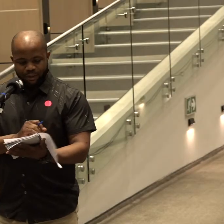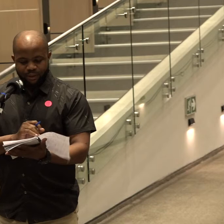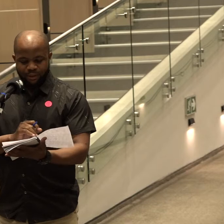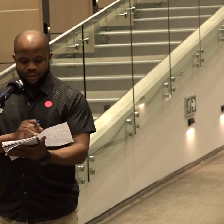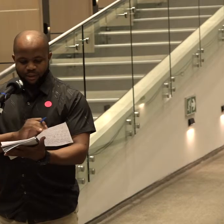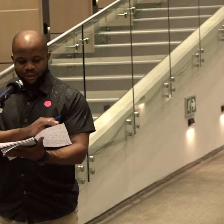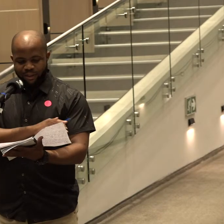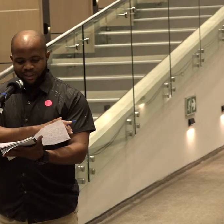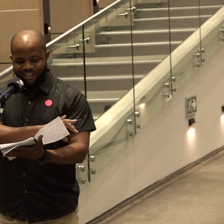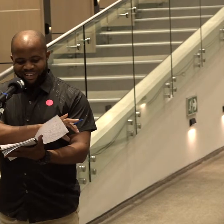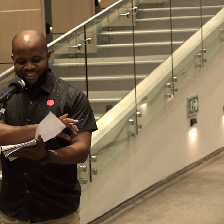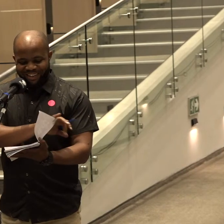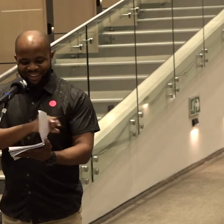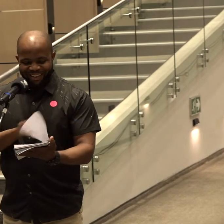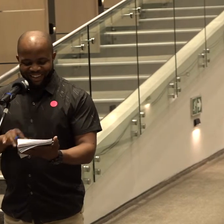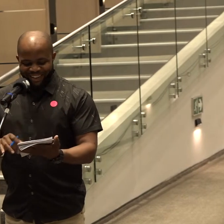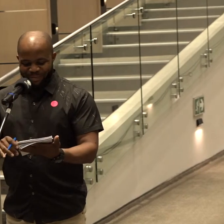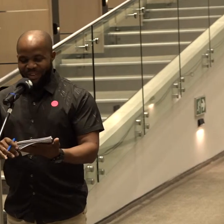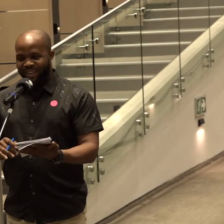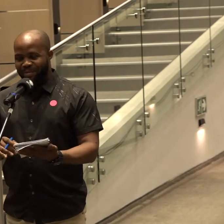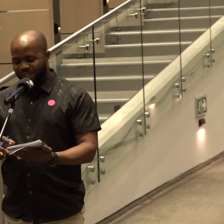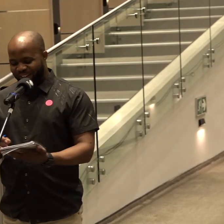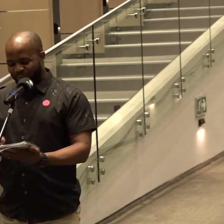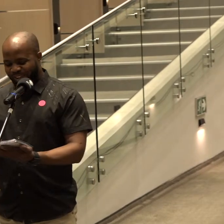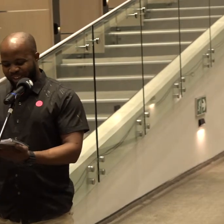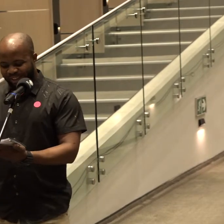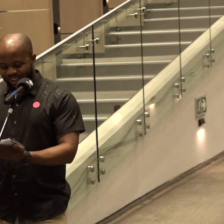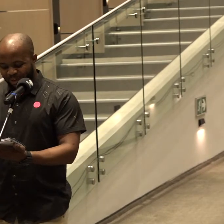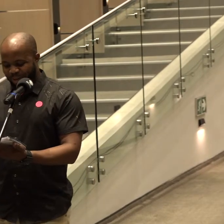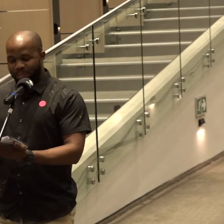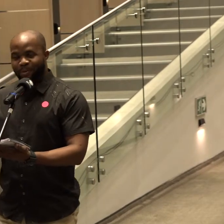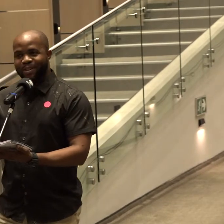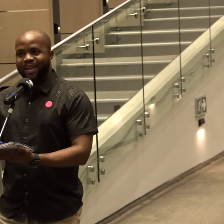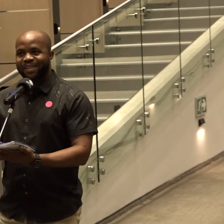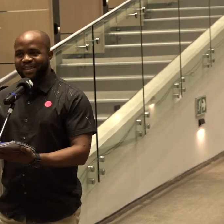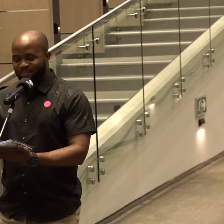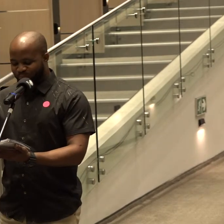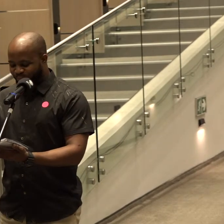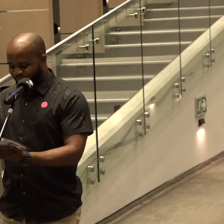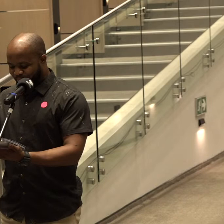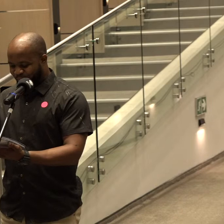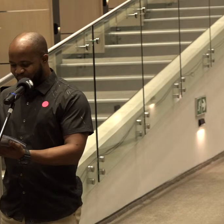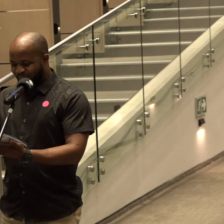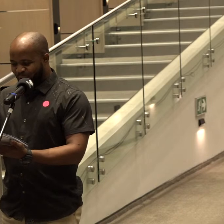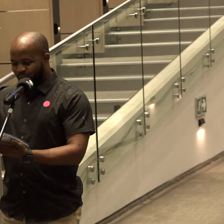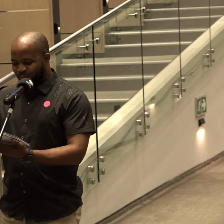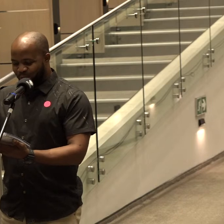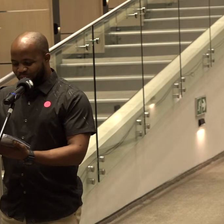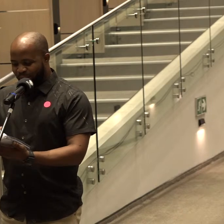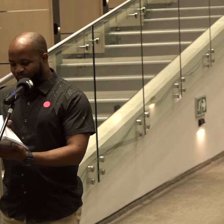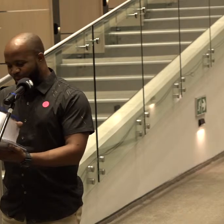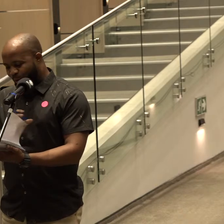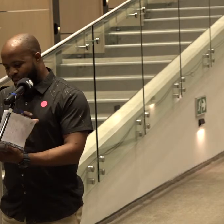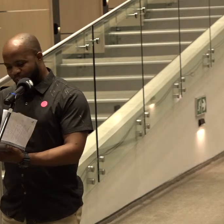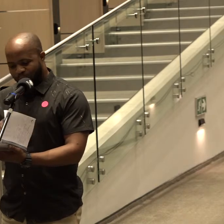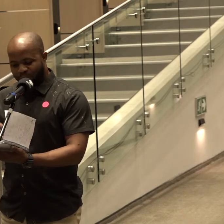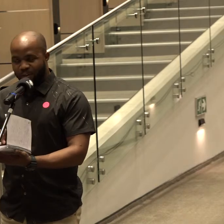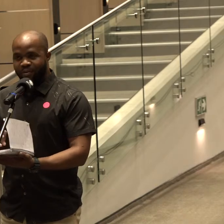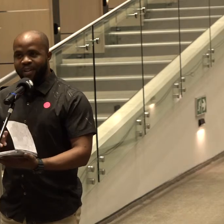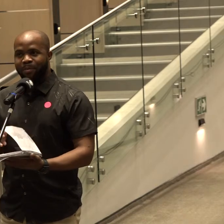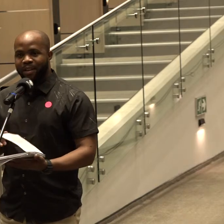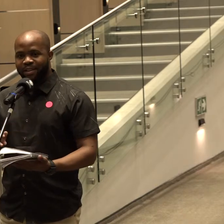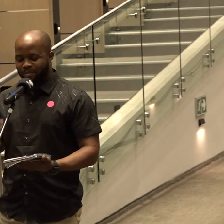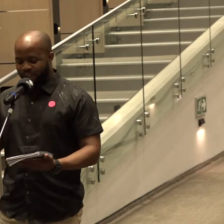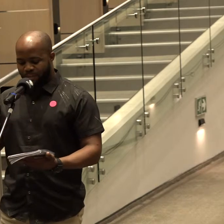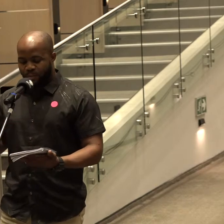amen let me let me let me start by apologizing you know uh with always that